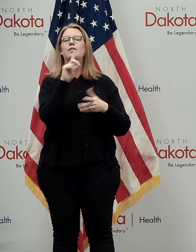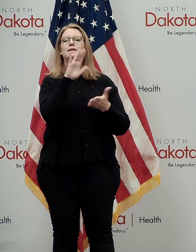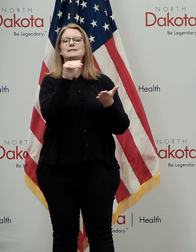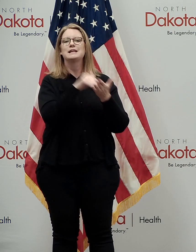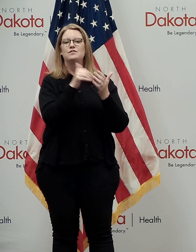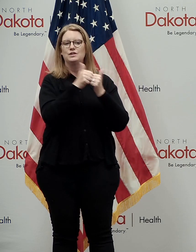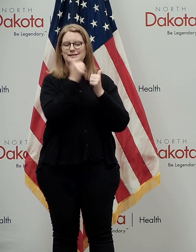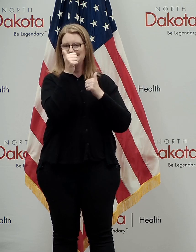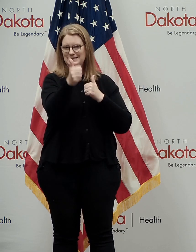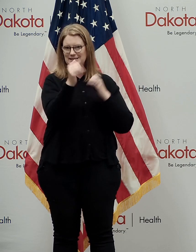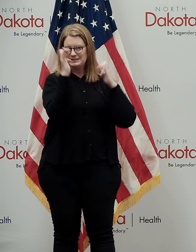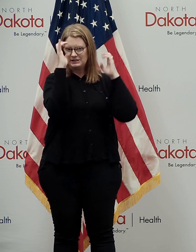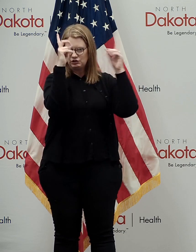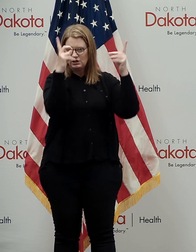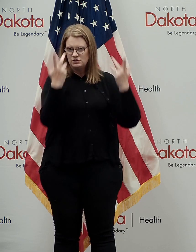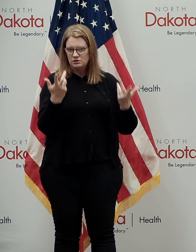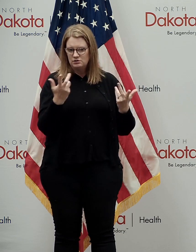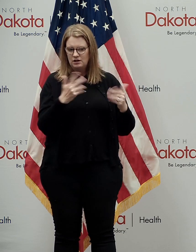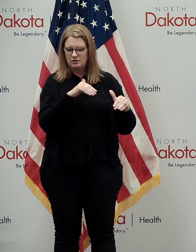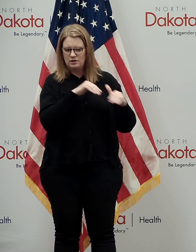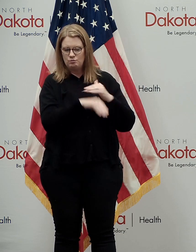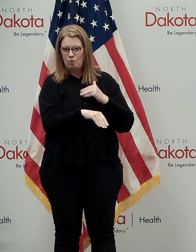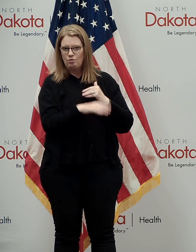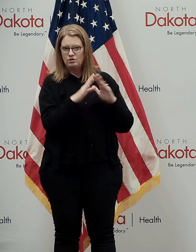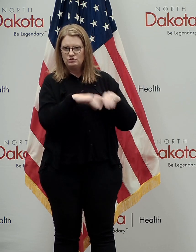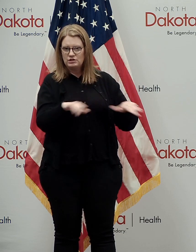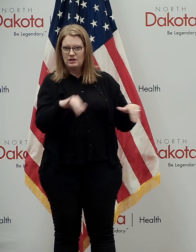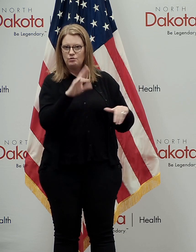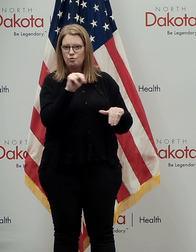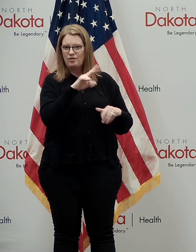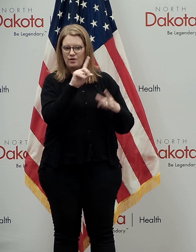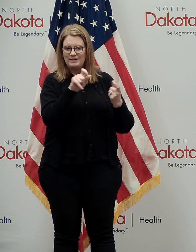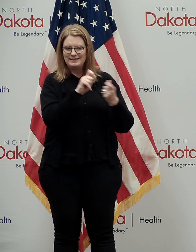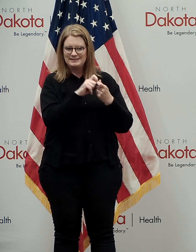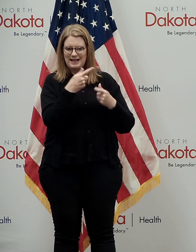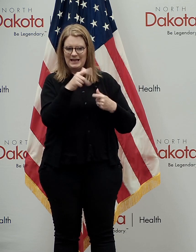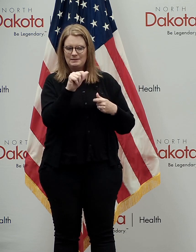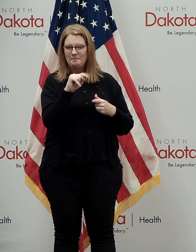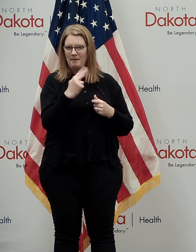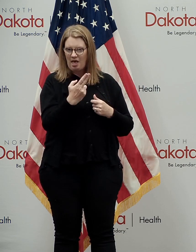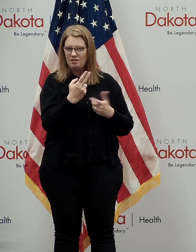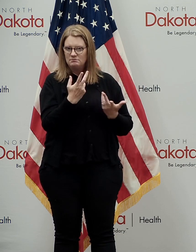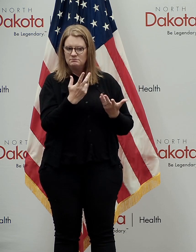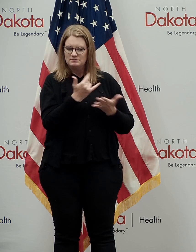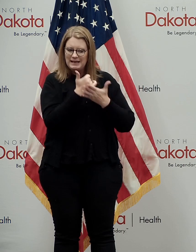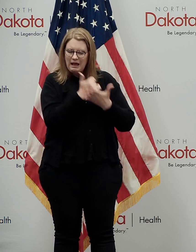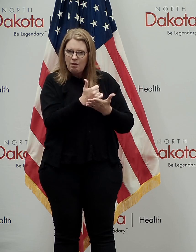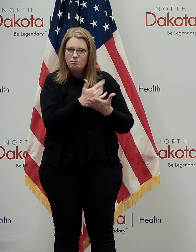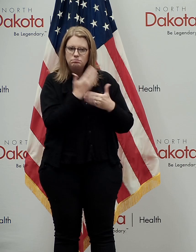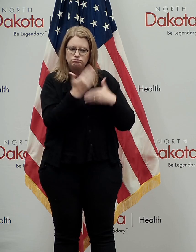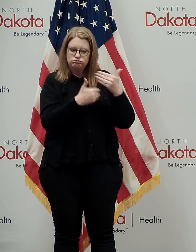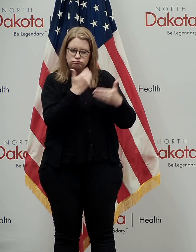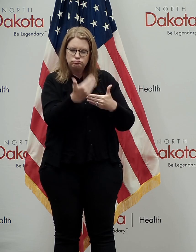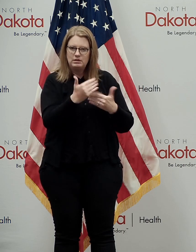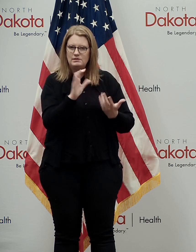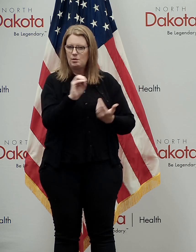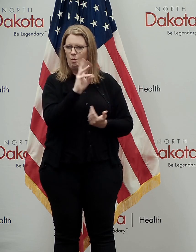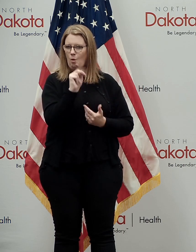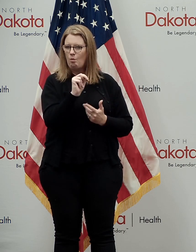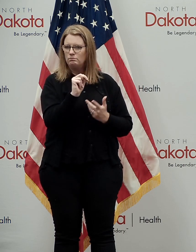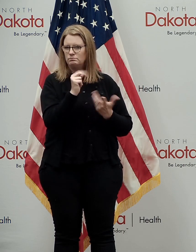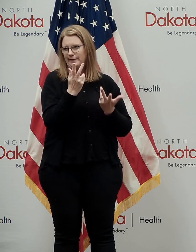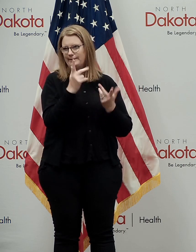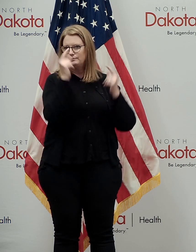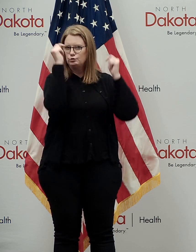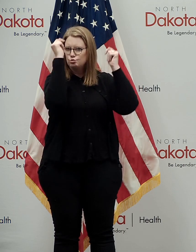Distance Ed, and you can simply enroll your child in this North Dakota Exact Path to help them and assist them as their own private,